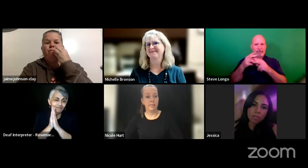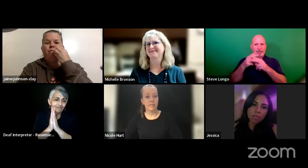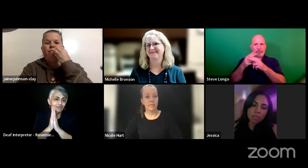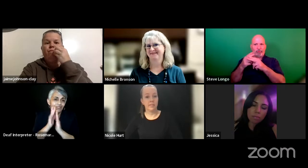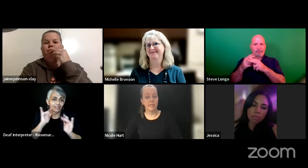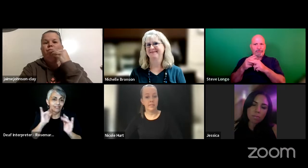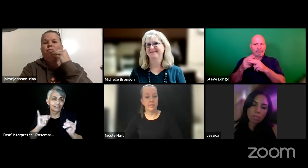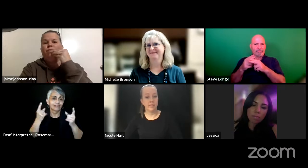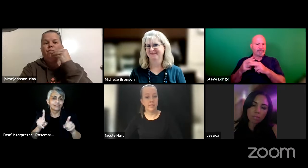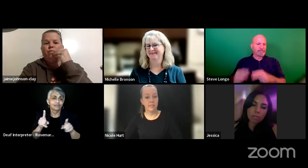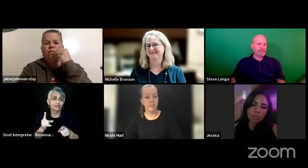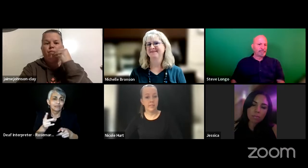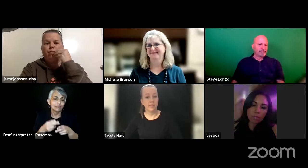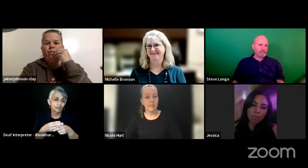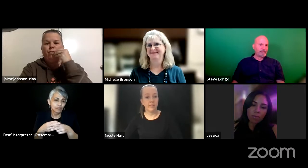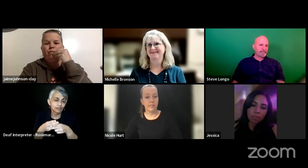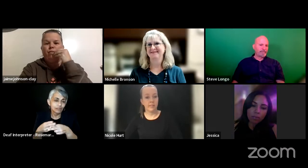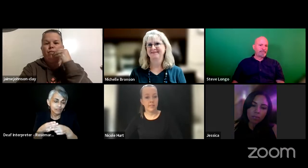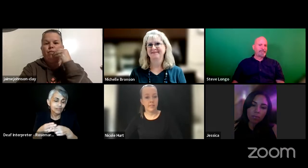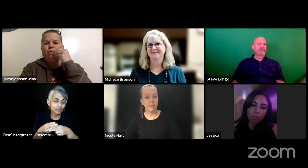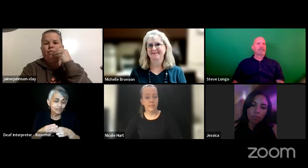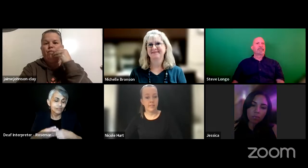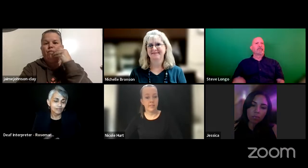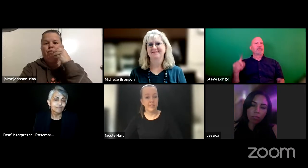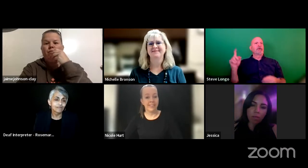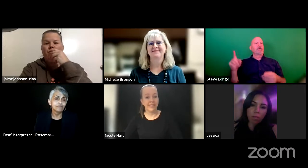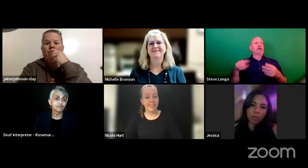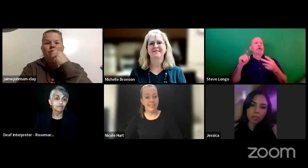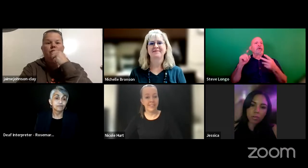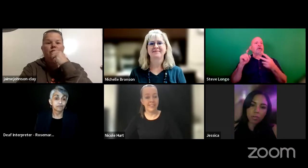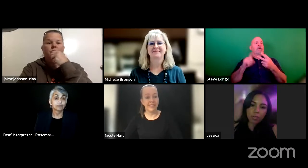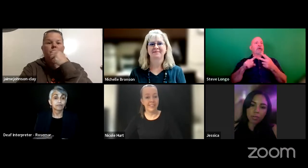that position. So we do pray that that happens very soon.